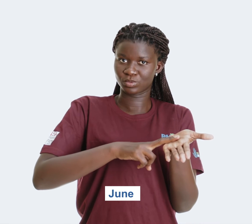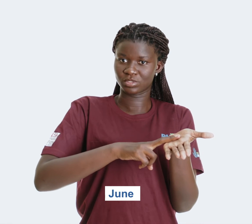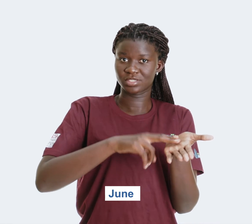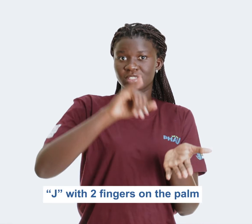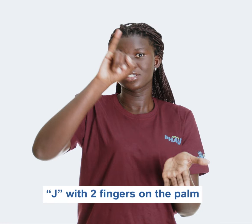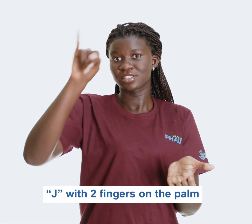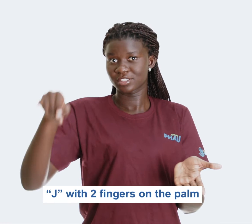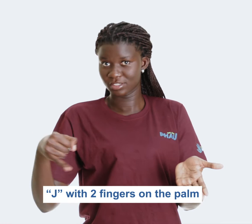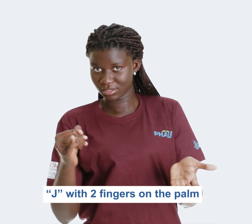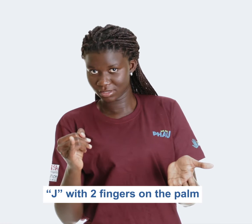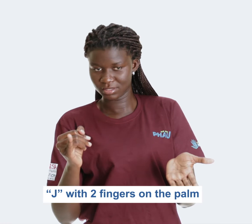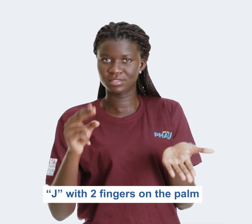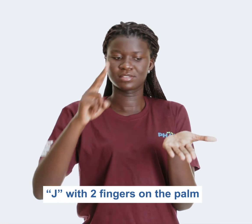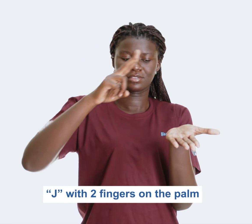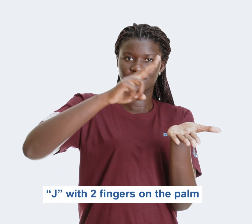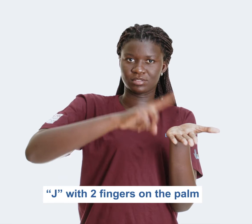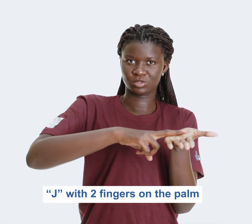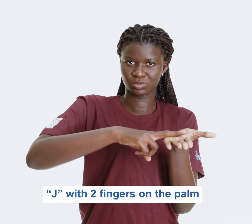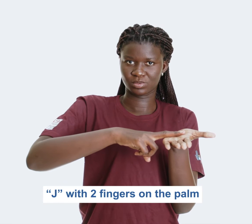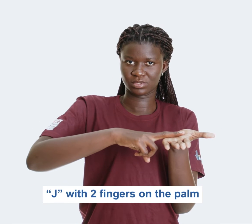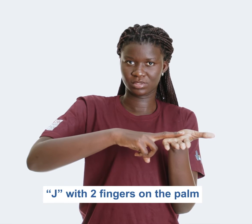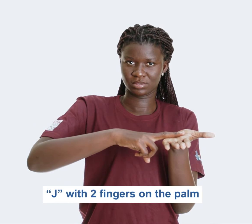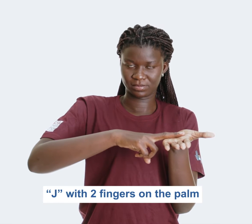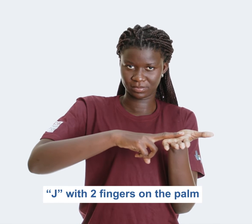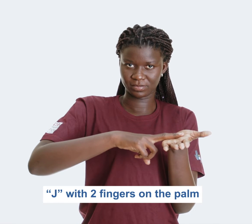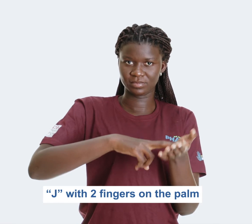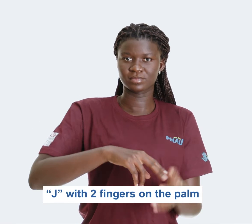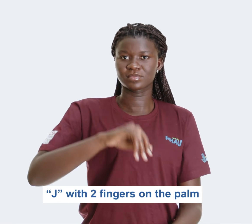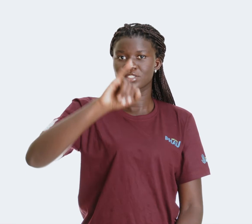June, J with 2 fingers on the palm,